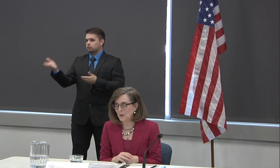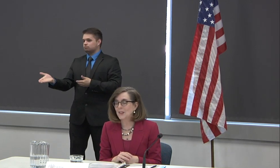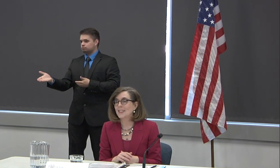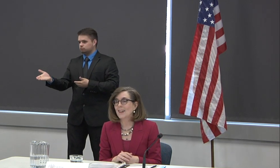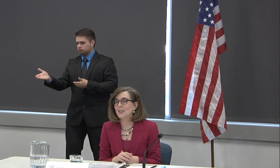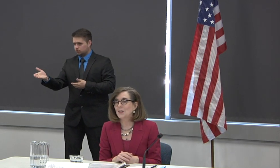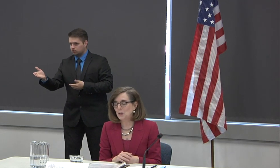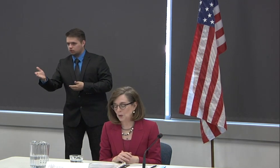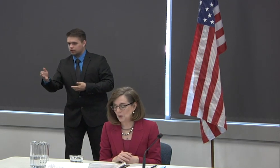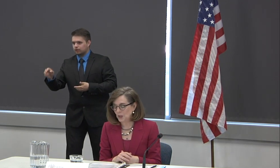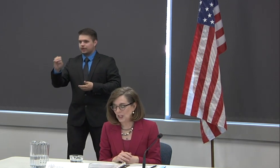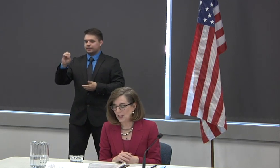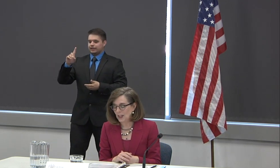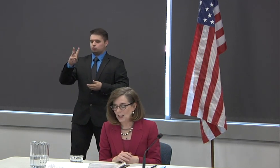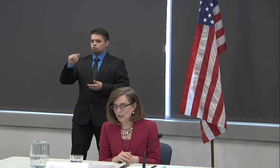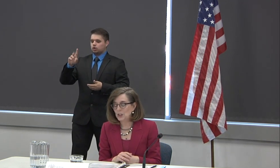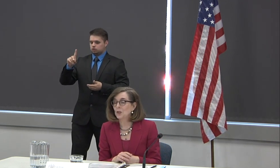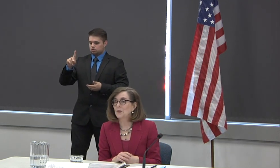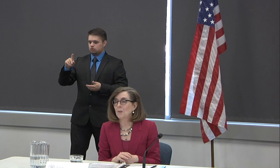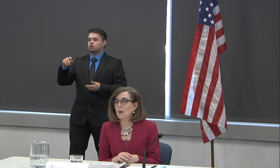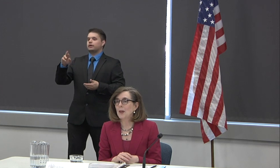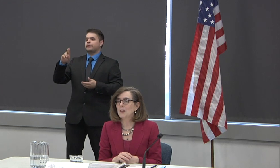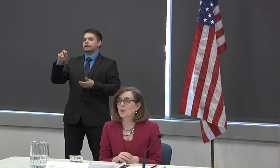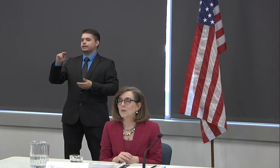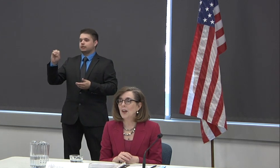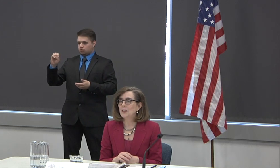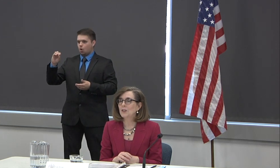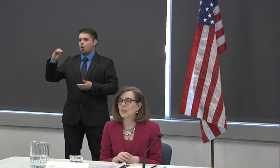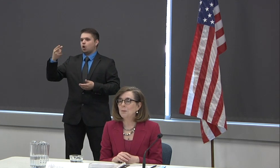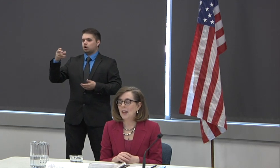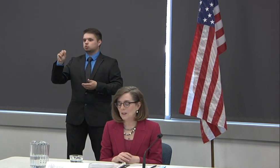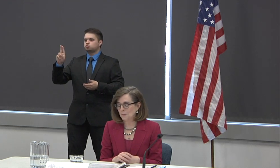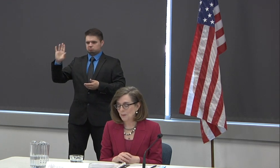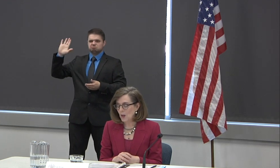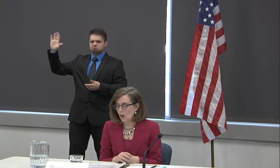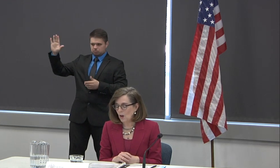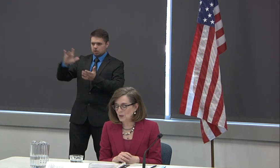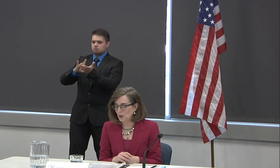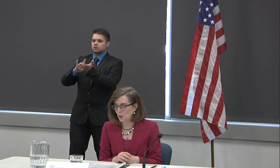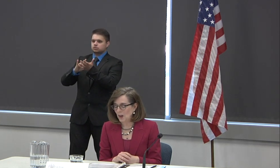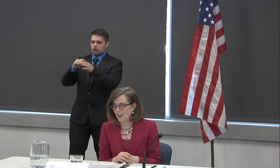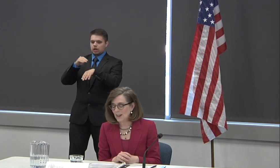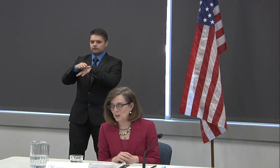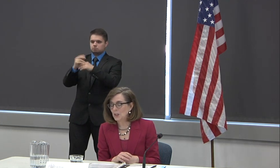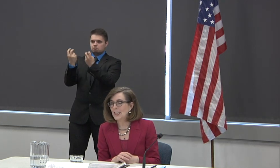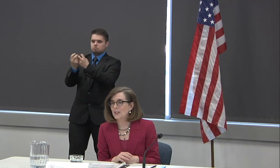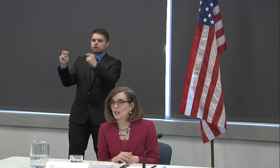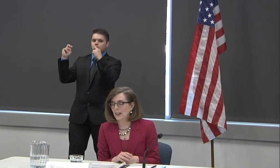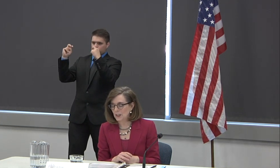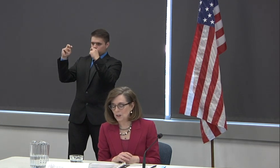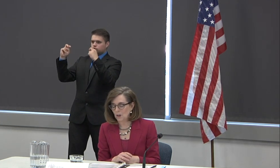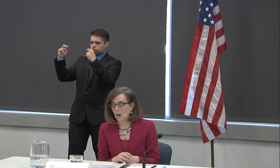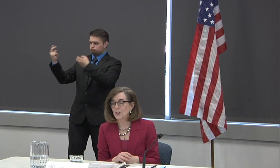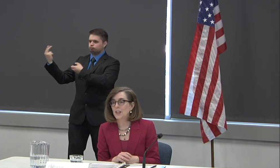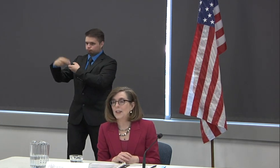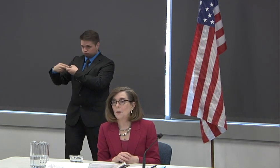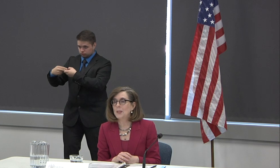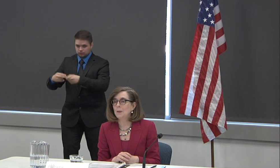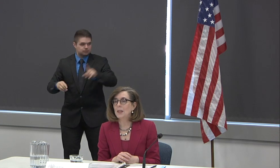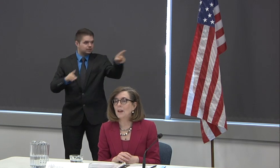and Sciences University. She serves on my medical advisory panel. Also, Dr. Dean Seidlinger, our